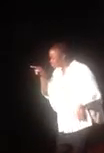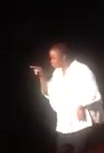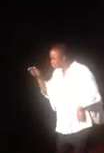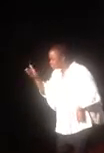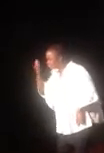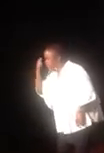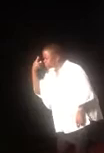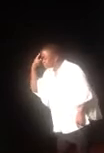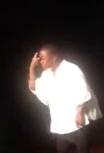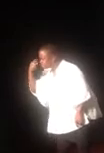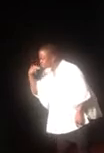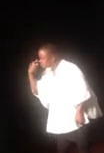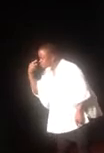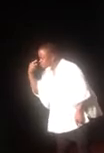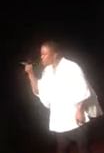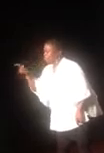face,